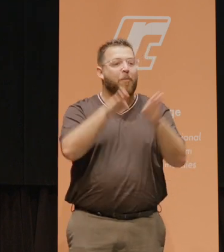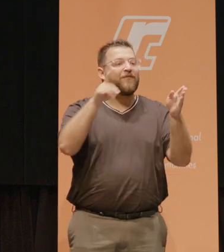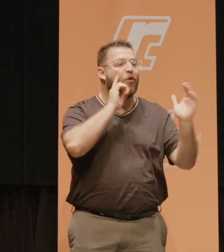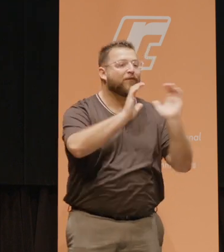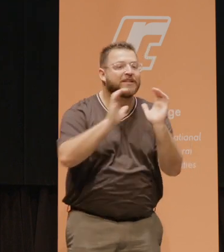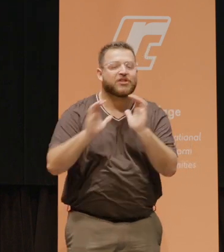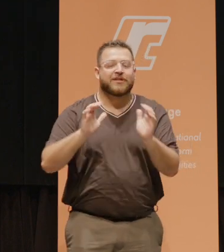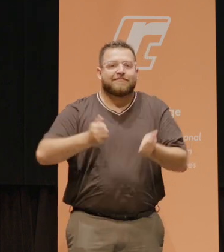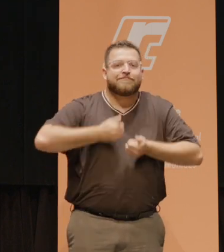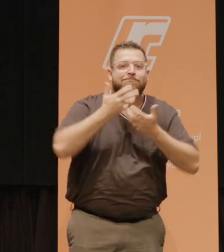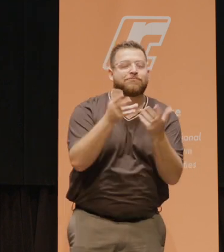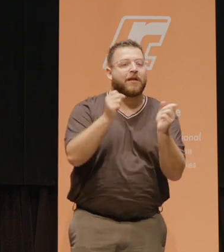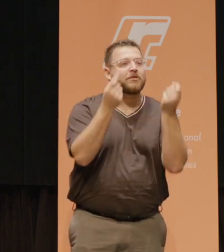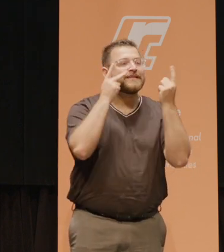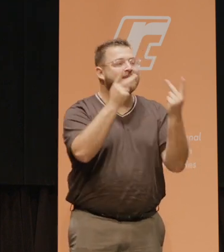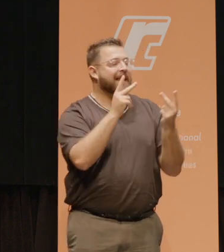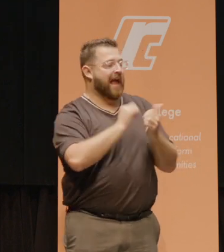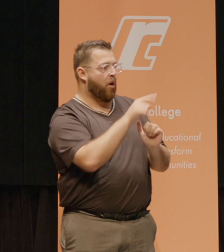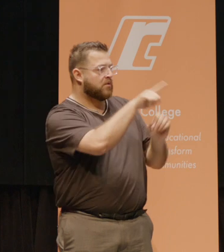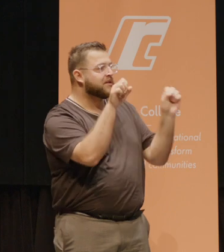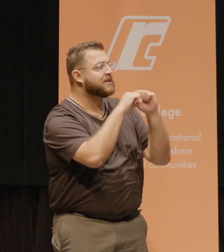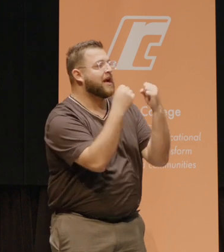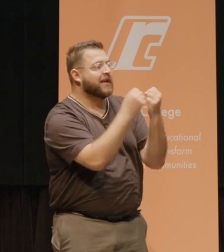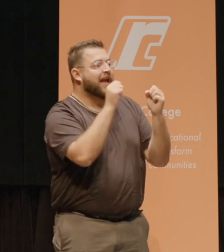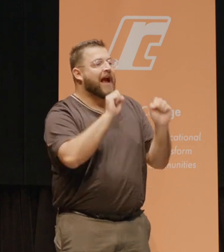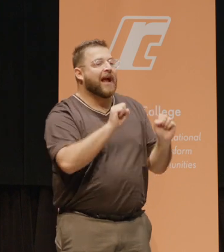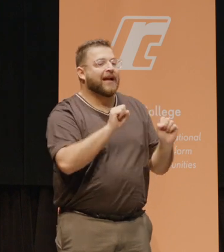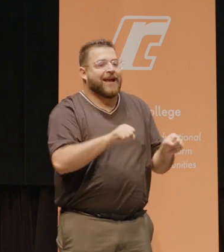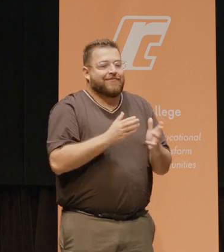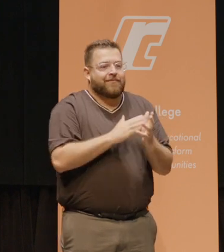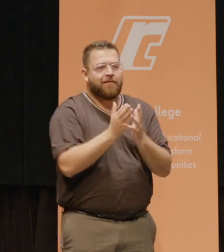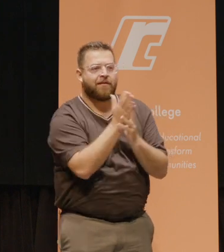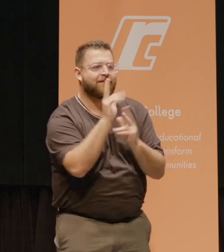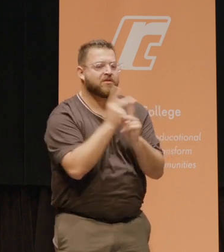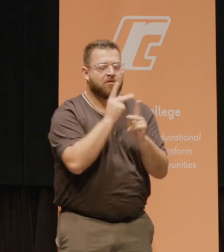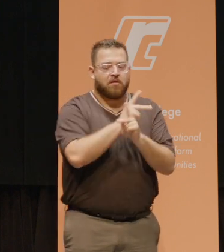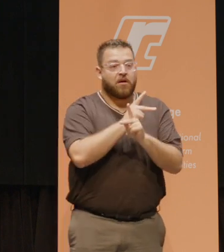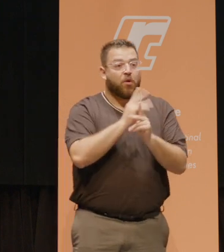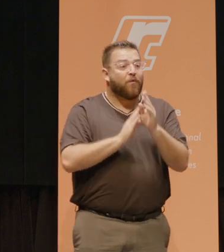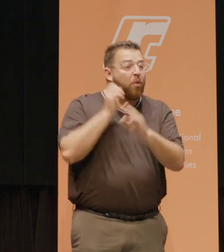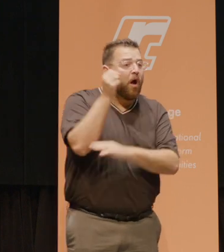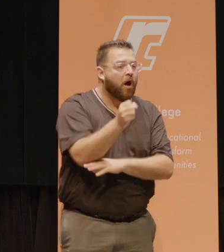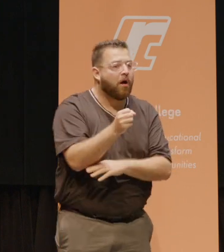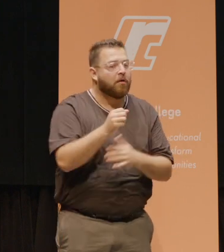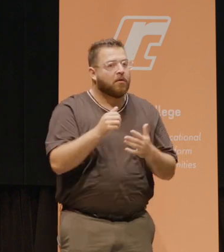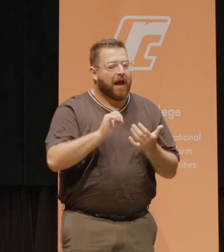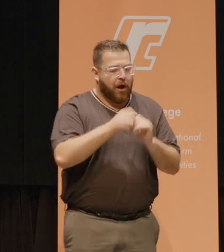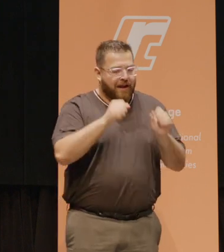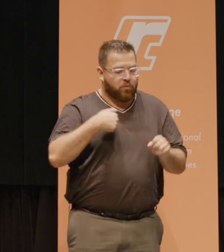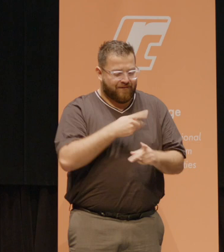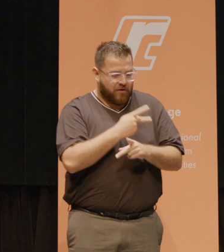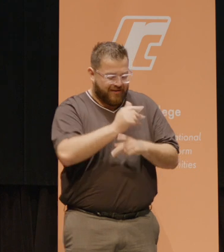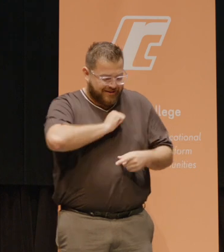you know, how as a society do we navigate what we're all going through, right? And how do we have the self-compassion to